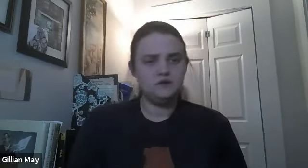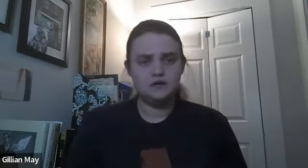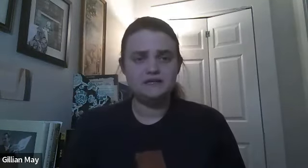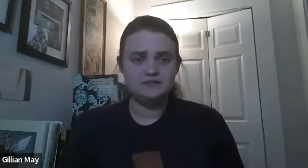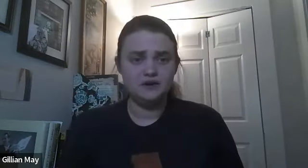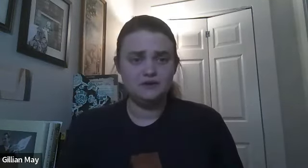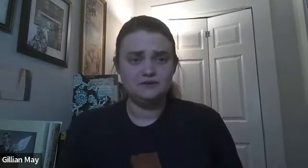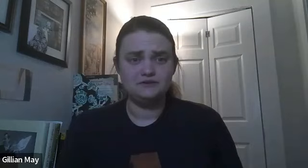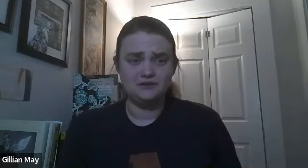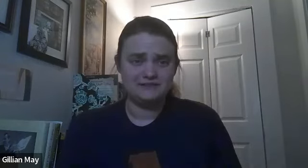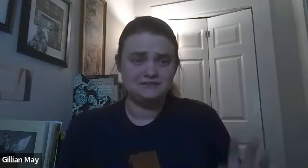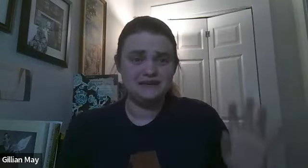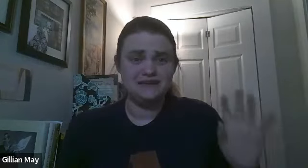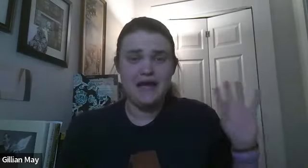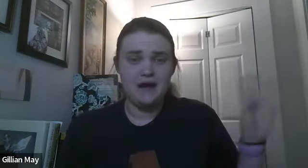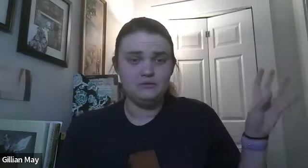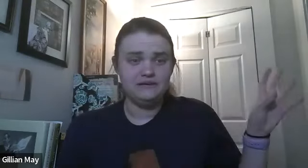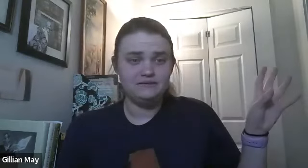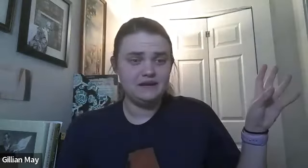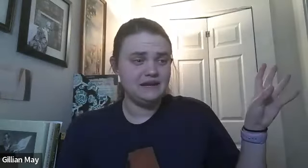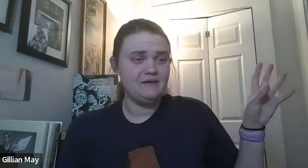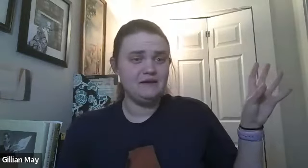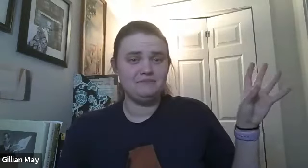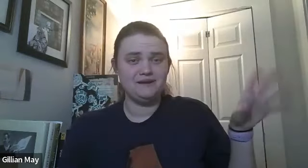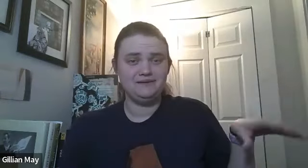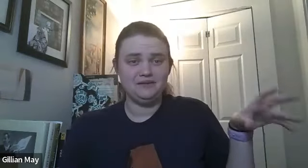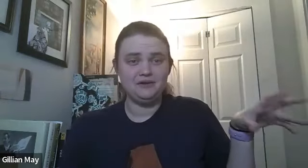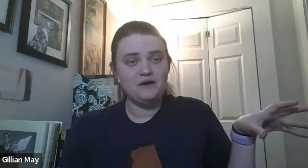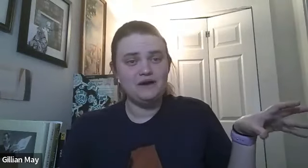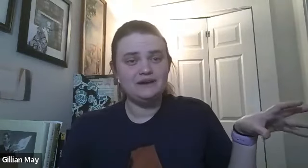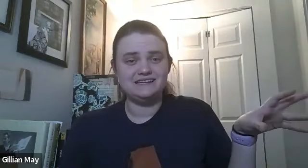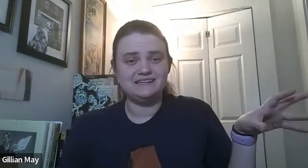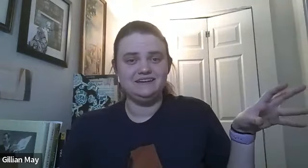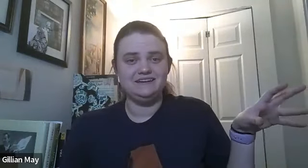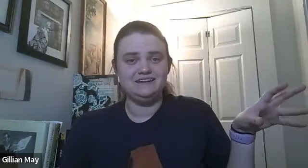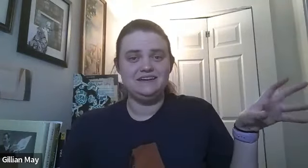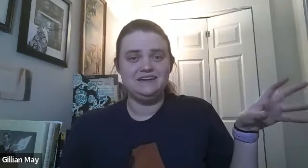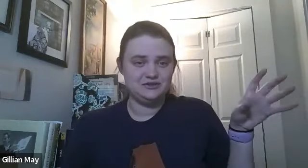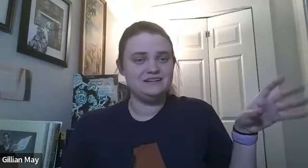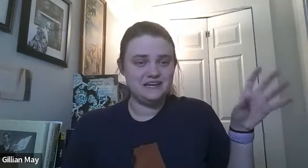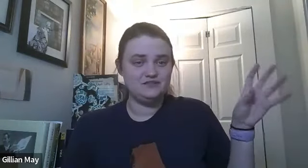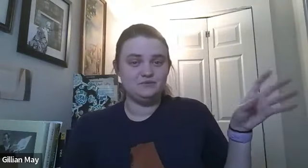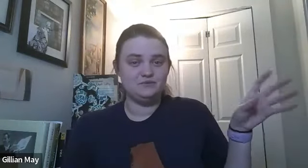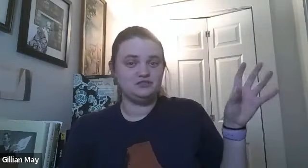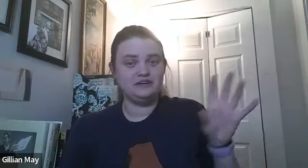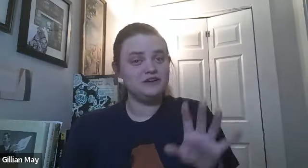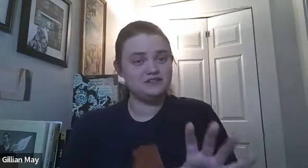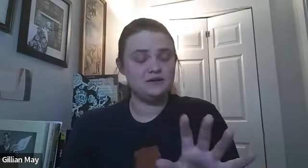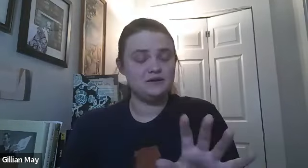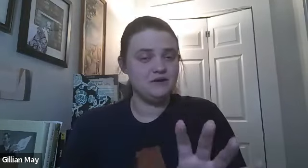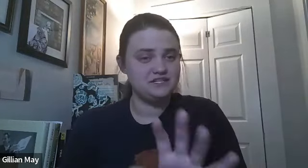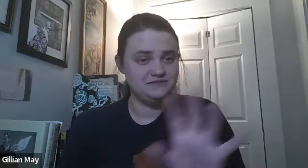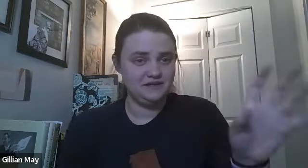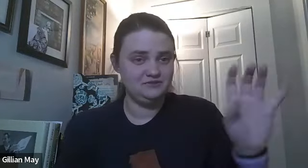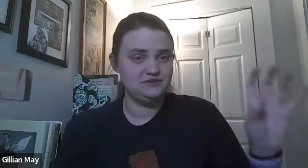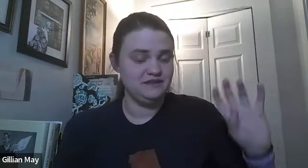you hear my dog, there are dogs outside howling right now. And my little one is like trying to decide if she wants to join in or not. So I apologize if like you suddenly